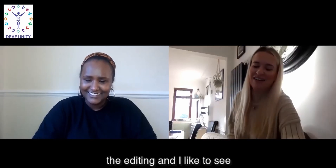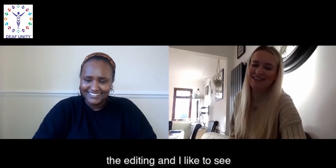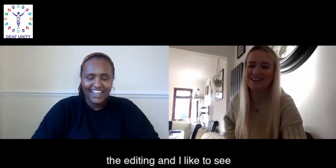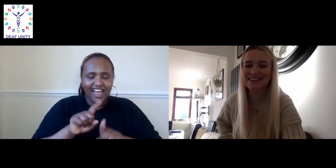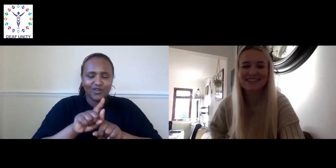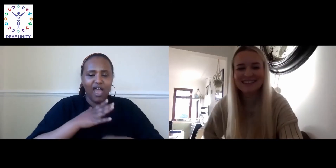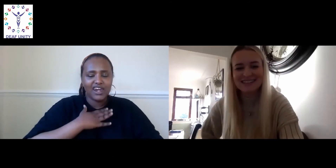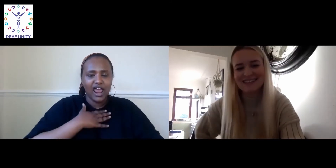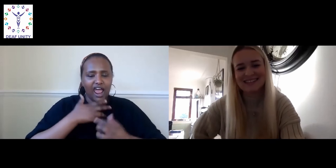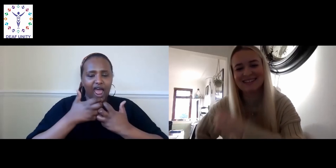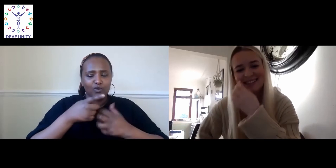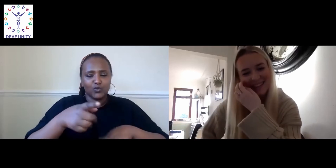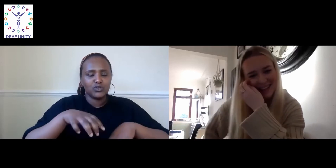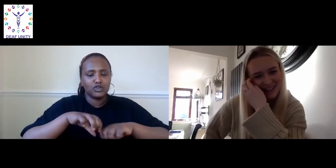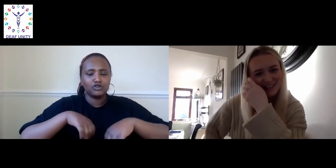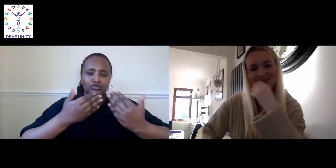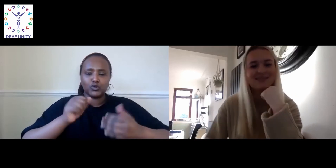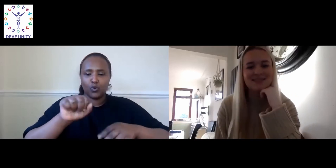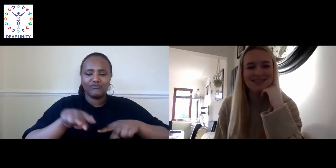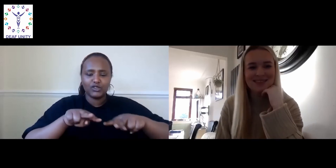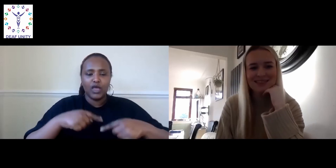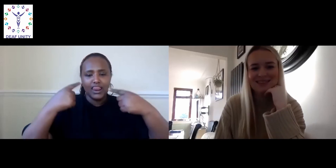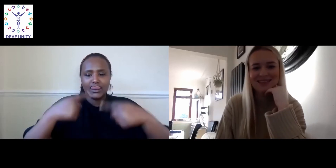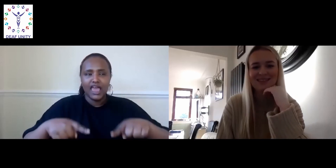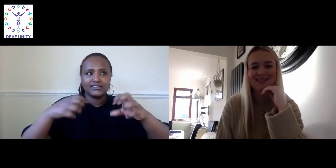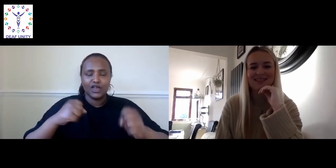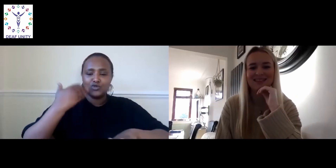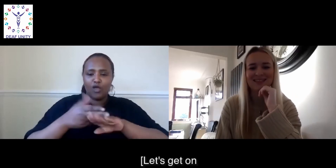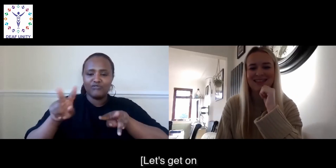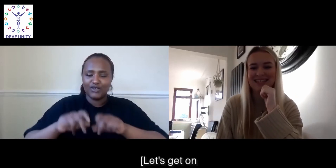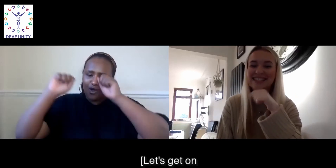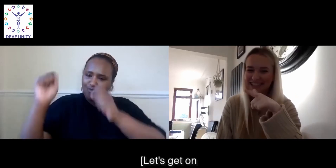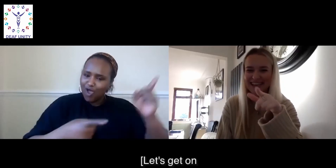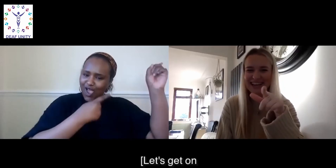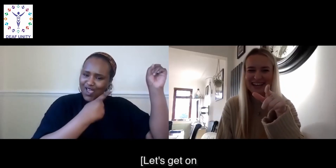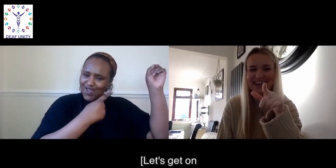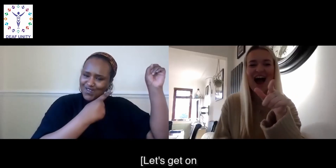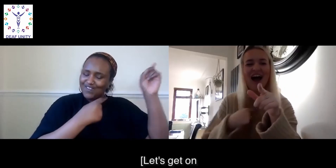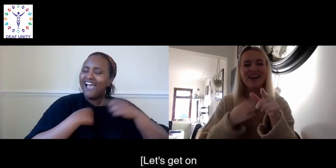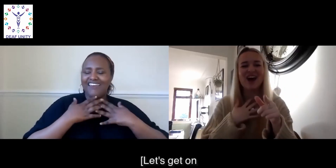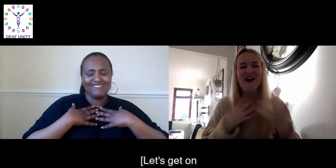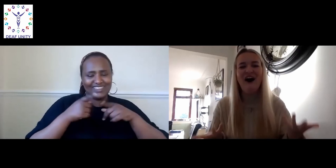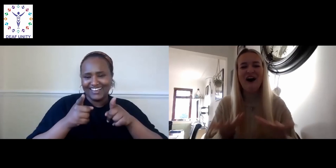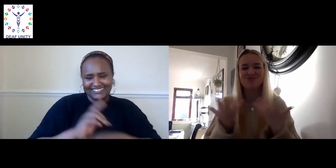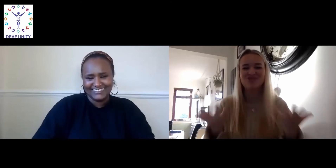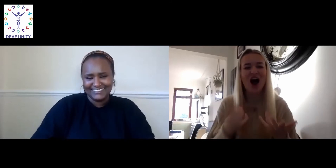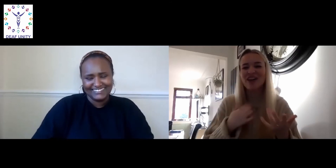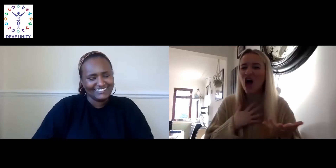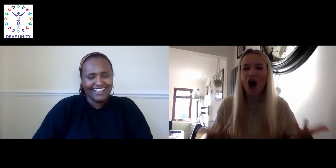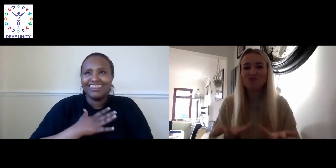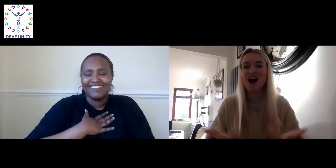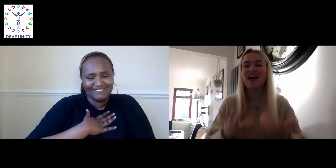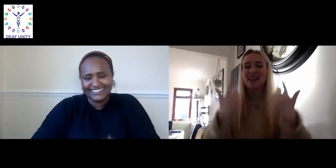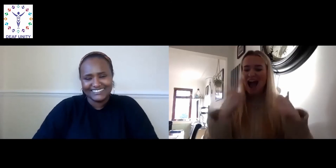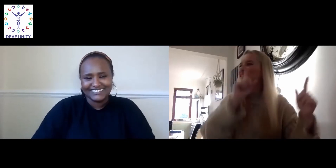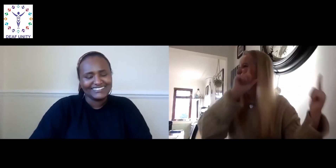favourite part. I like how you start the videos. Let's go on with the video. Of course, I love